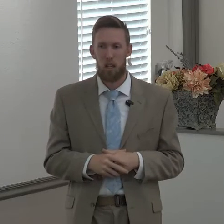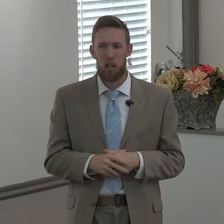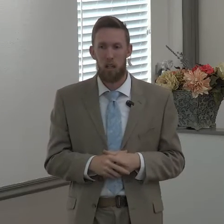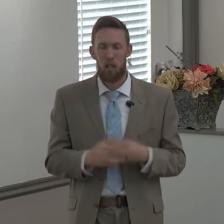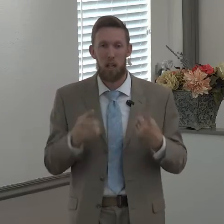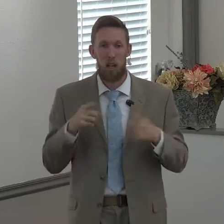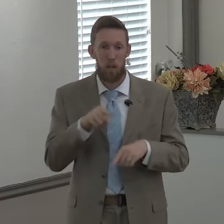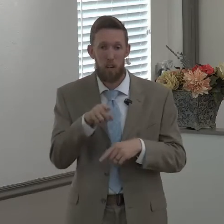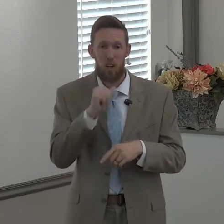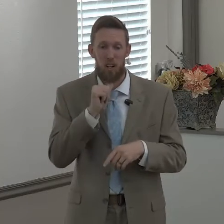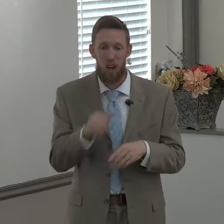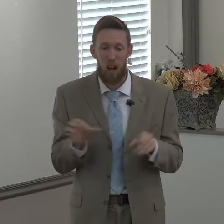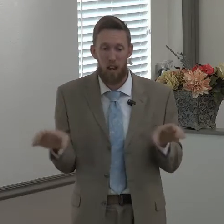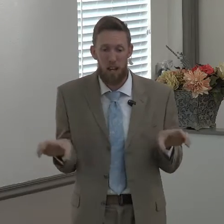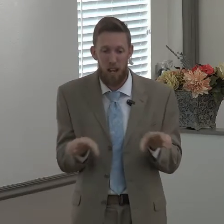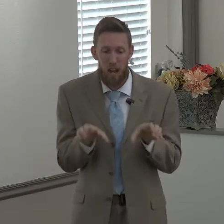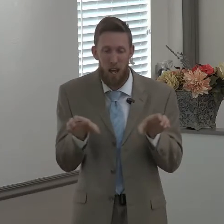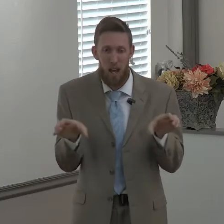Satan?